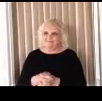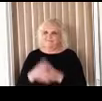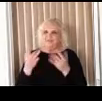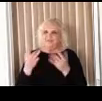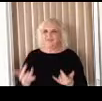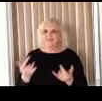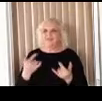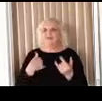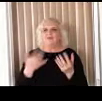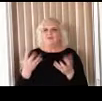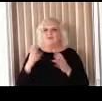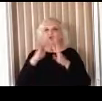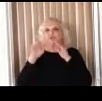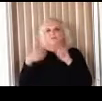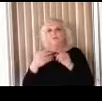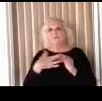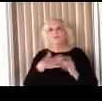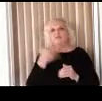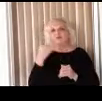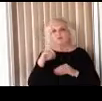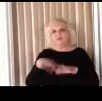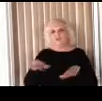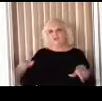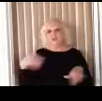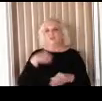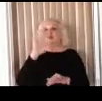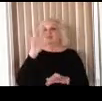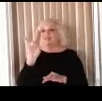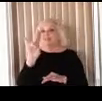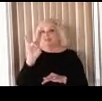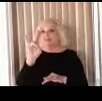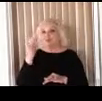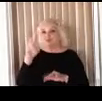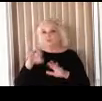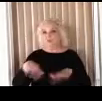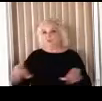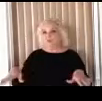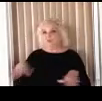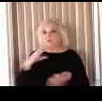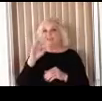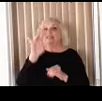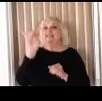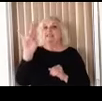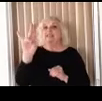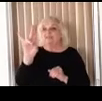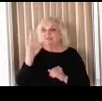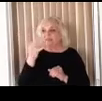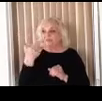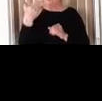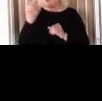I want to talk about my grandchildren. We have 7 grandchildren and 7 great-grandchildren.